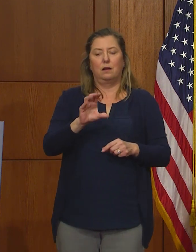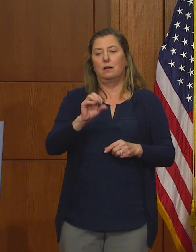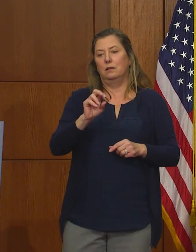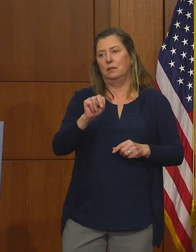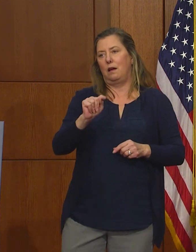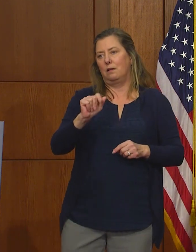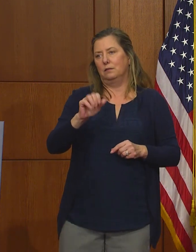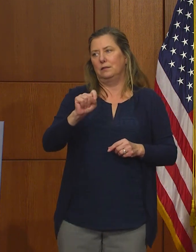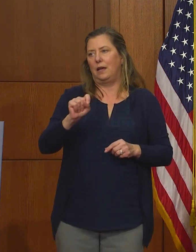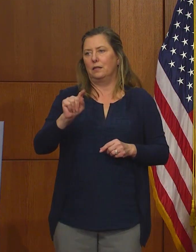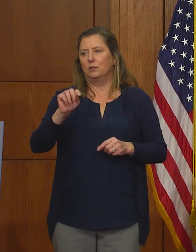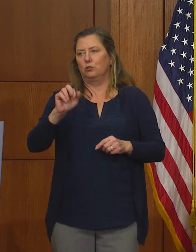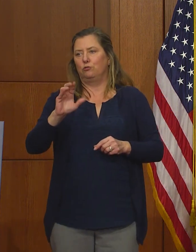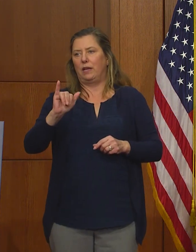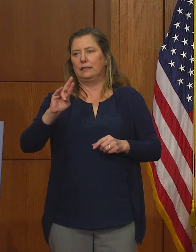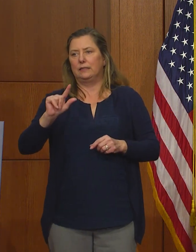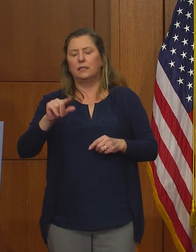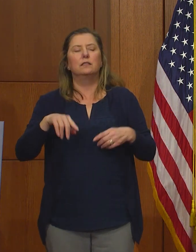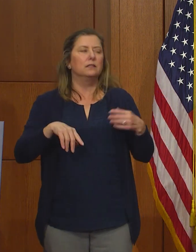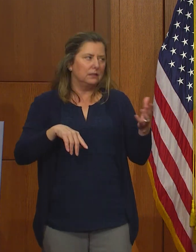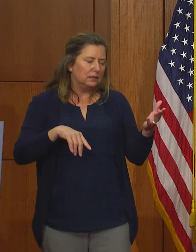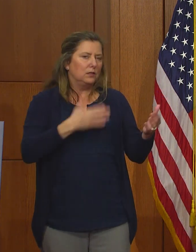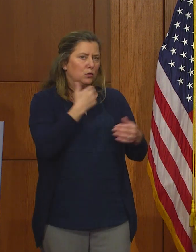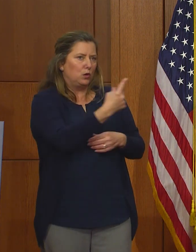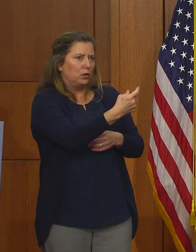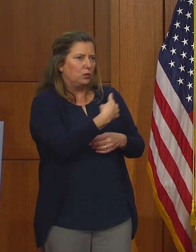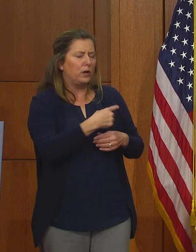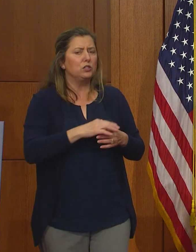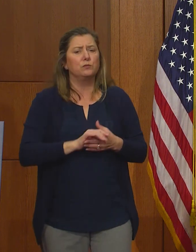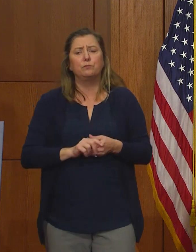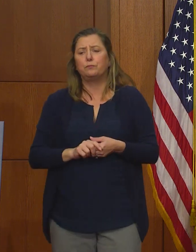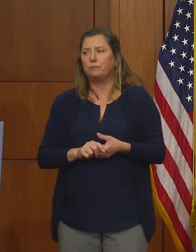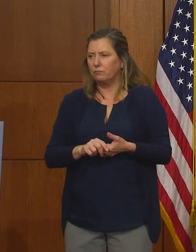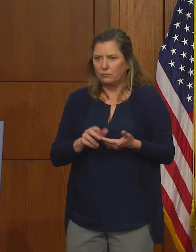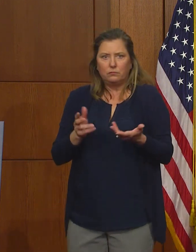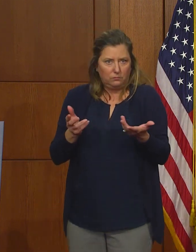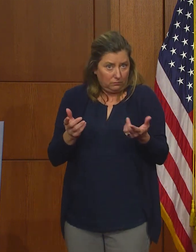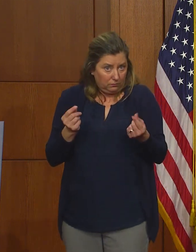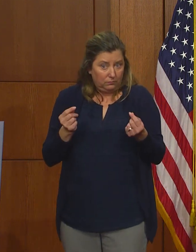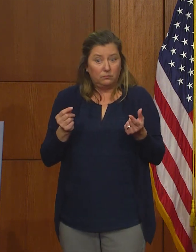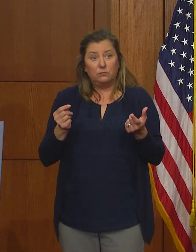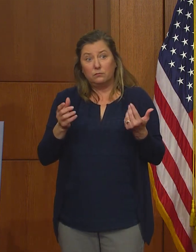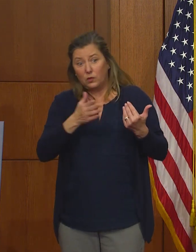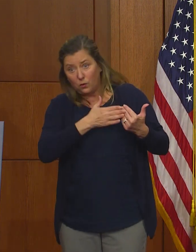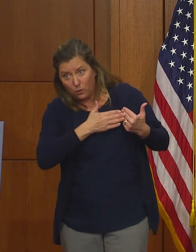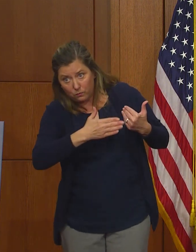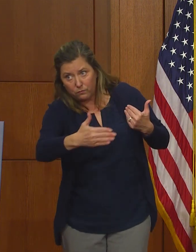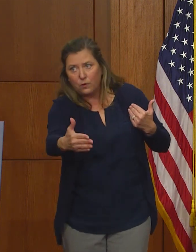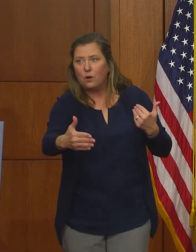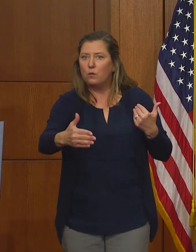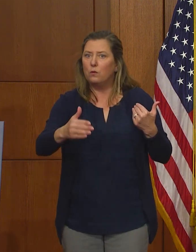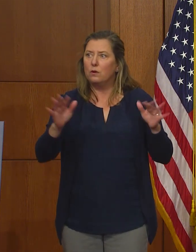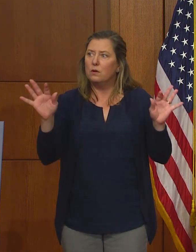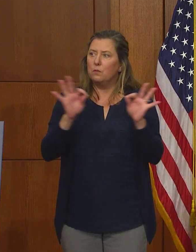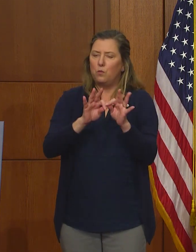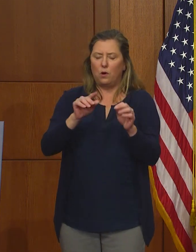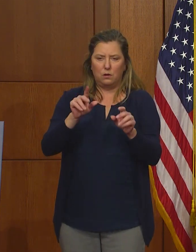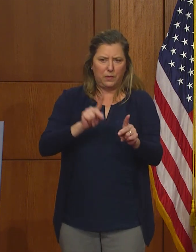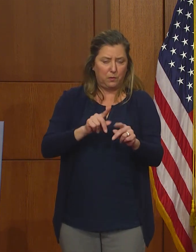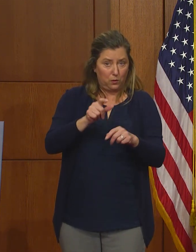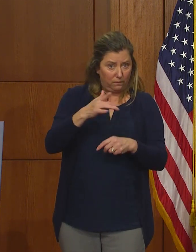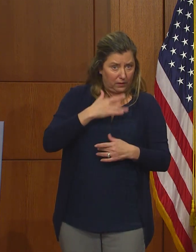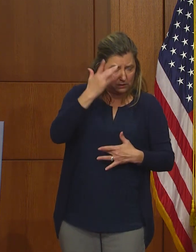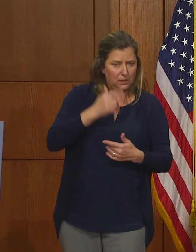question regarding contact. As we've said all along, this is the process as we move forward is about screening individuals,